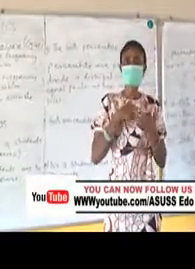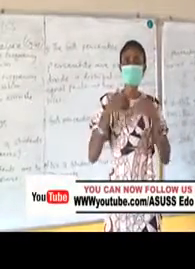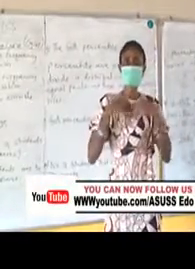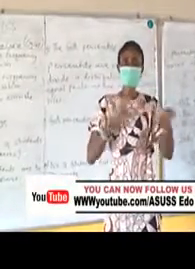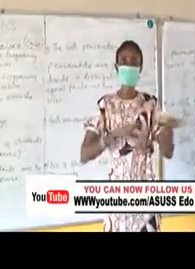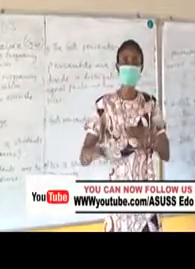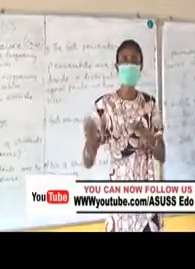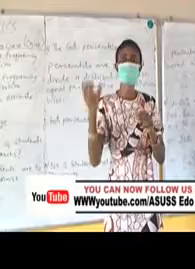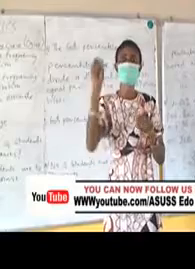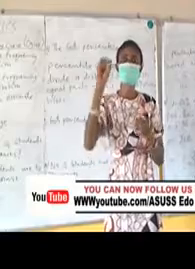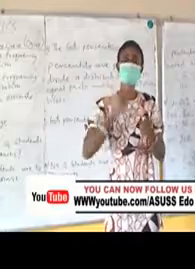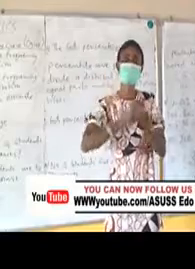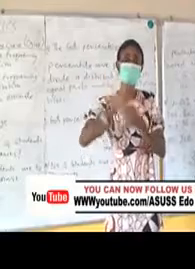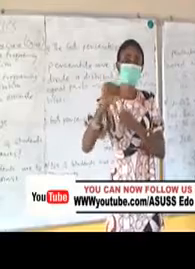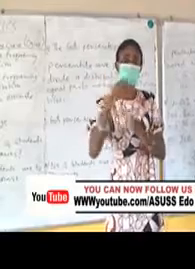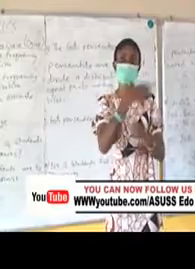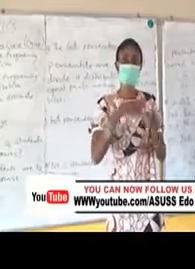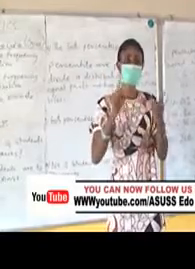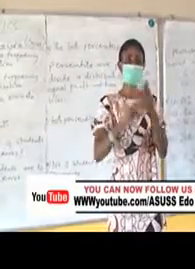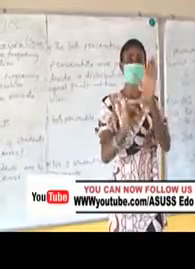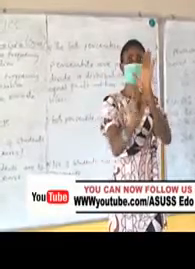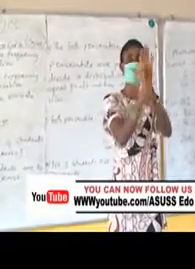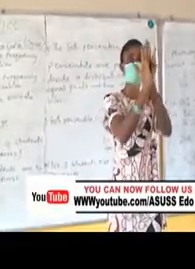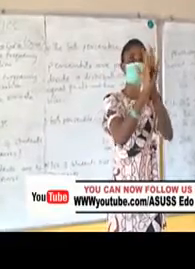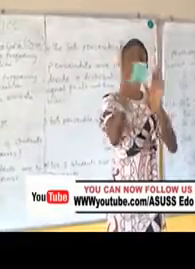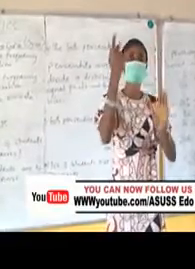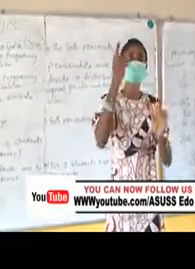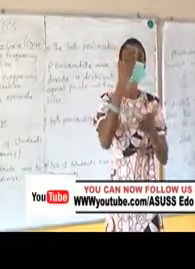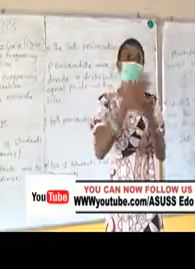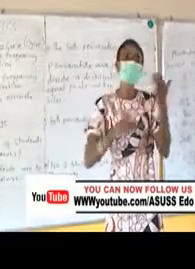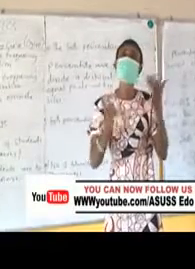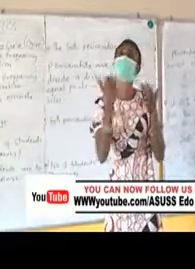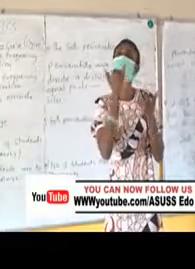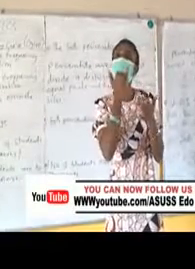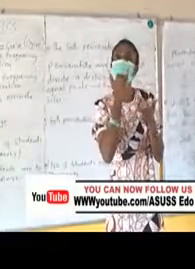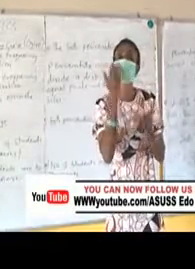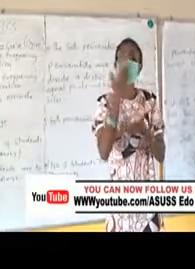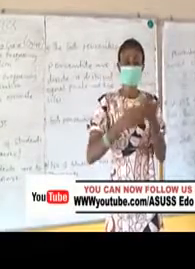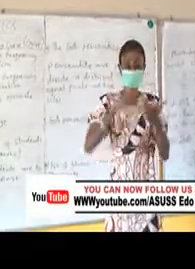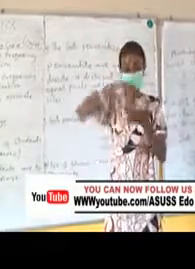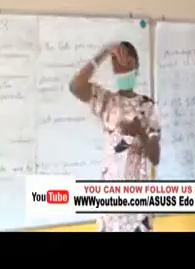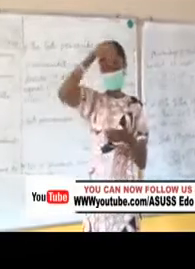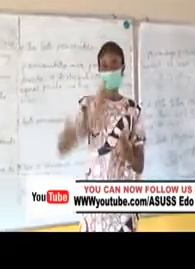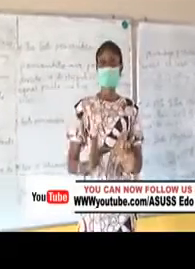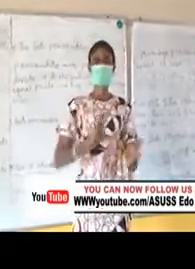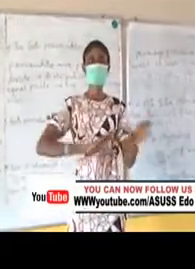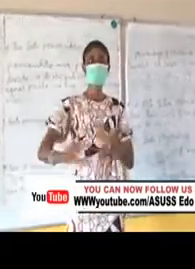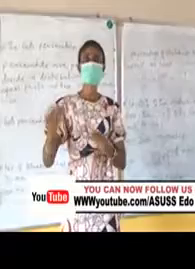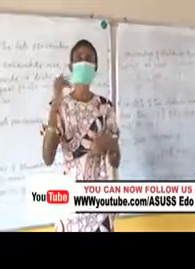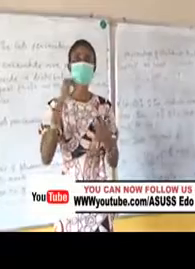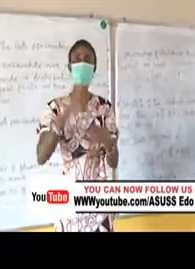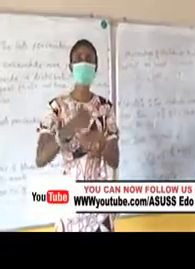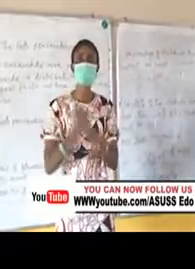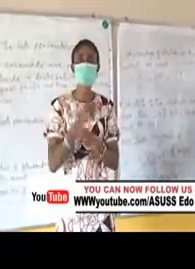far, and also to identify some of the mistakes some candidates do make when they are